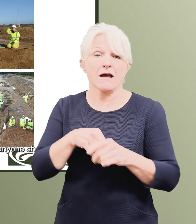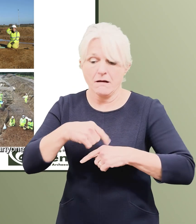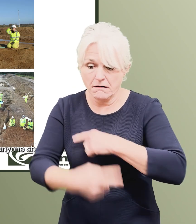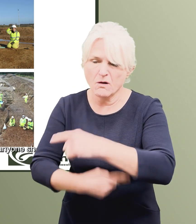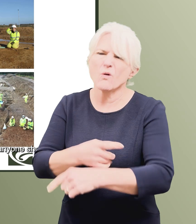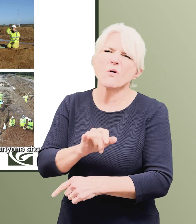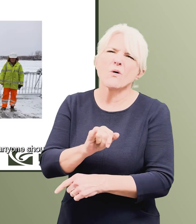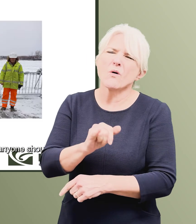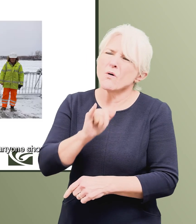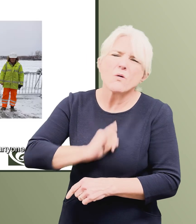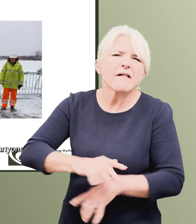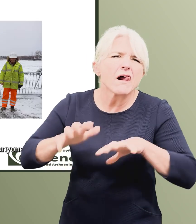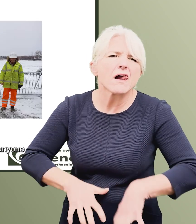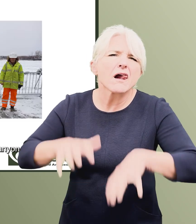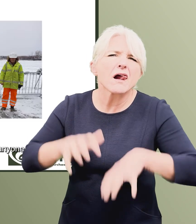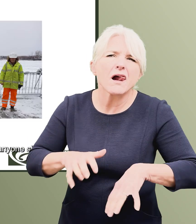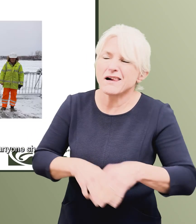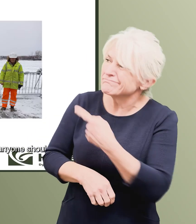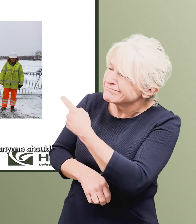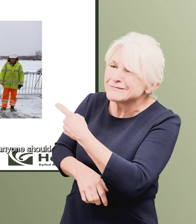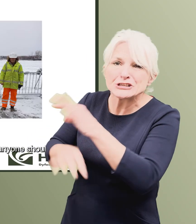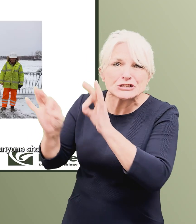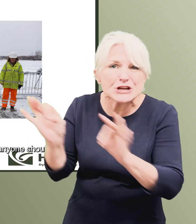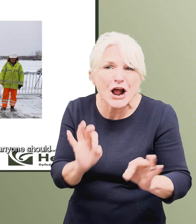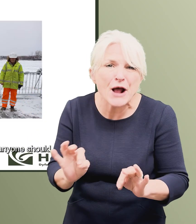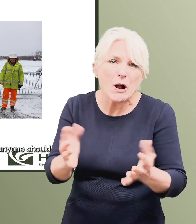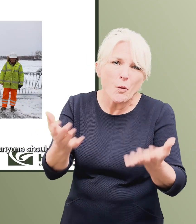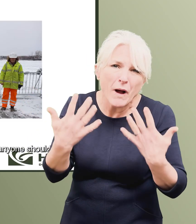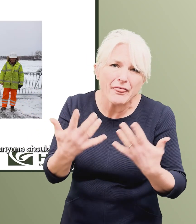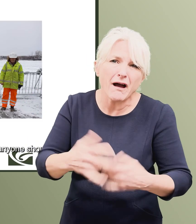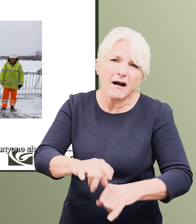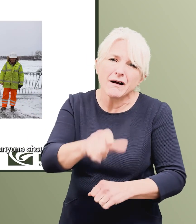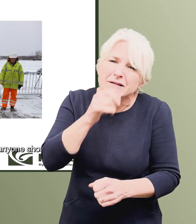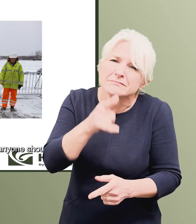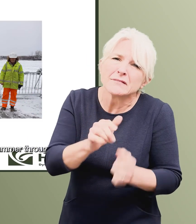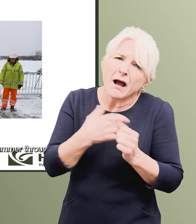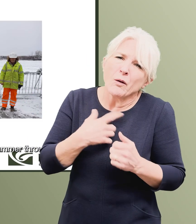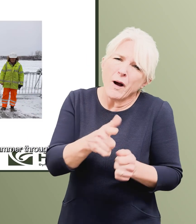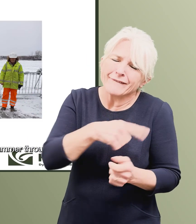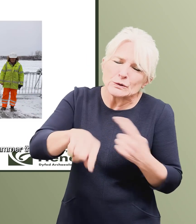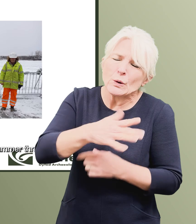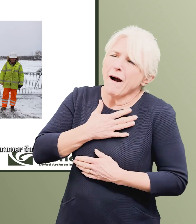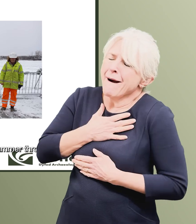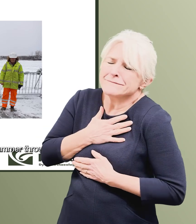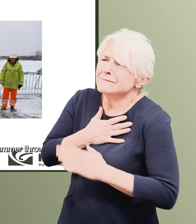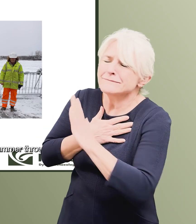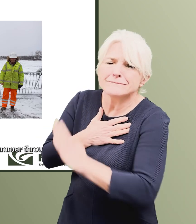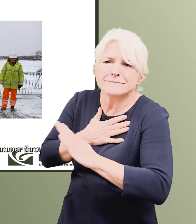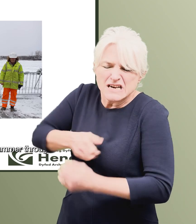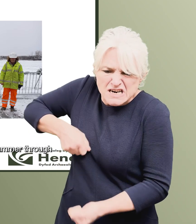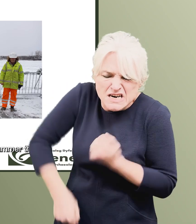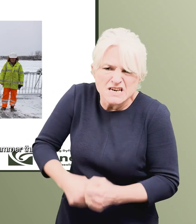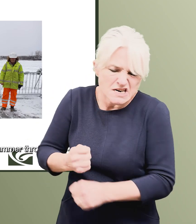snow day going out to dig holes, so anyone should take a moment once in a while to think of the poor archaeologists trying